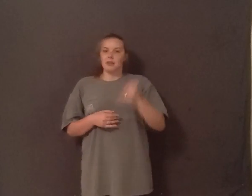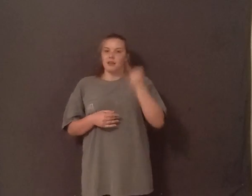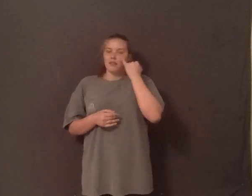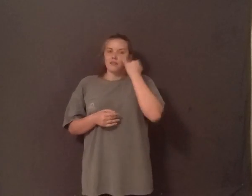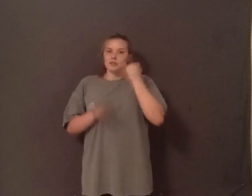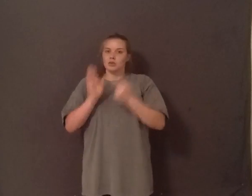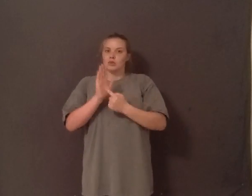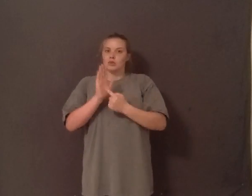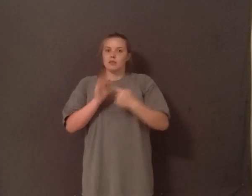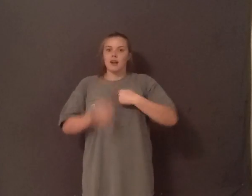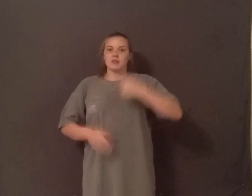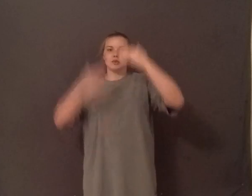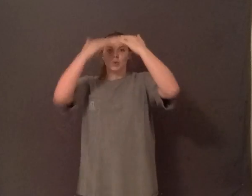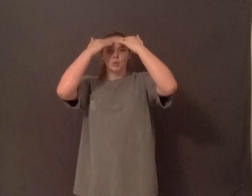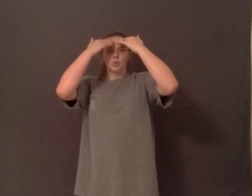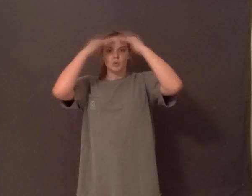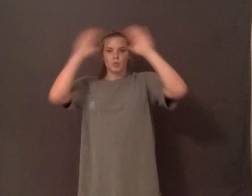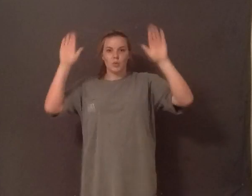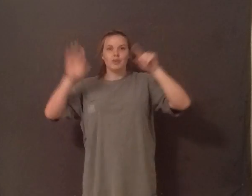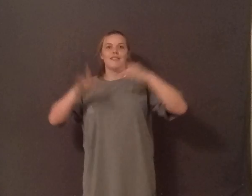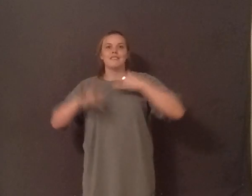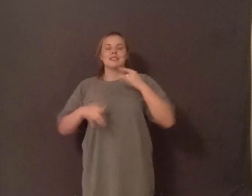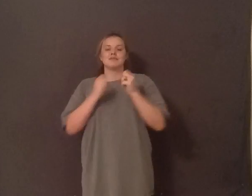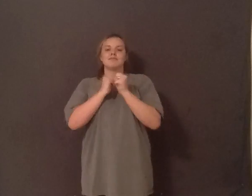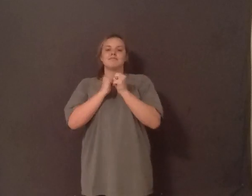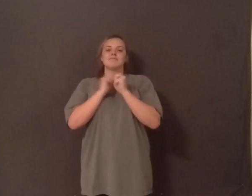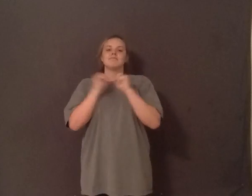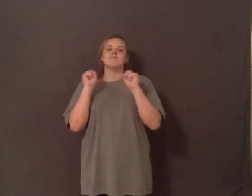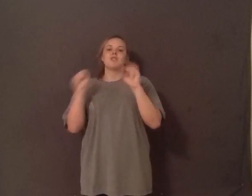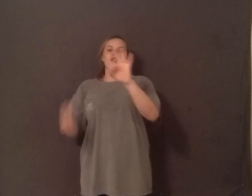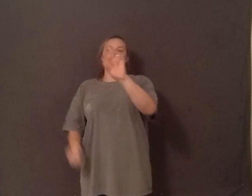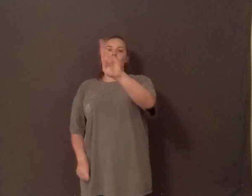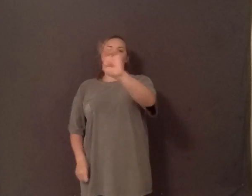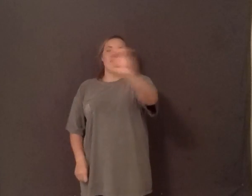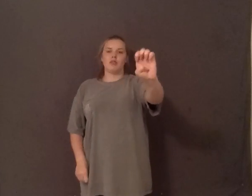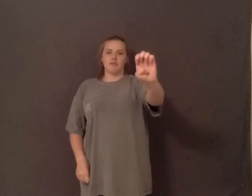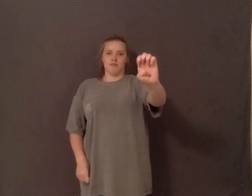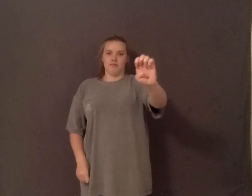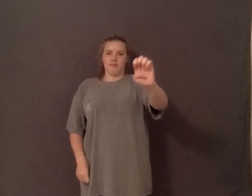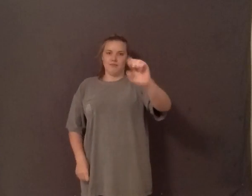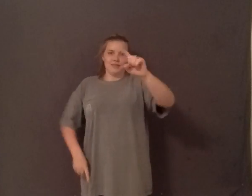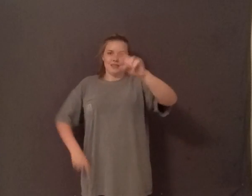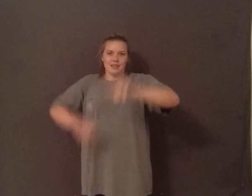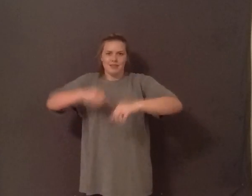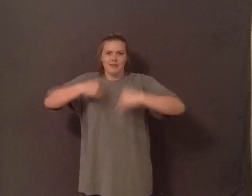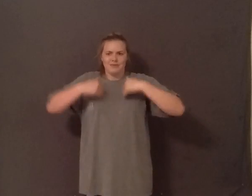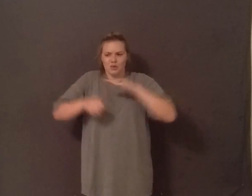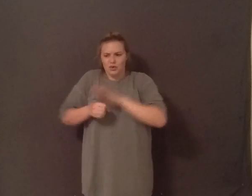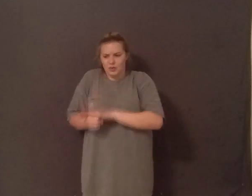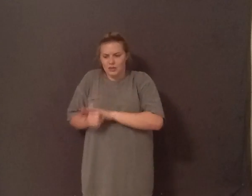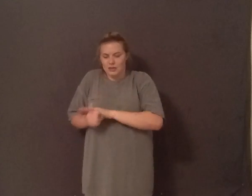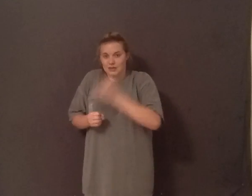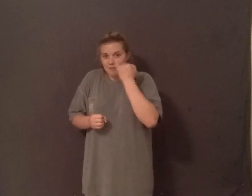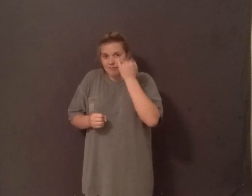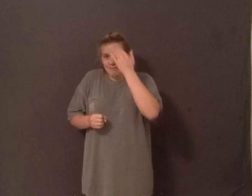well then you're free. You're free. Stress cannot be created when you recognize, I don't know what's best for me. I simply